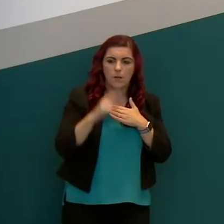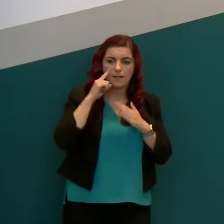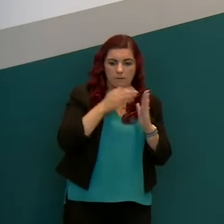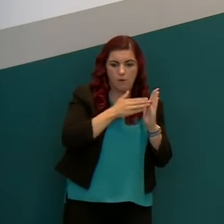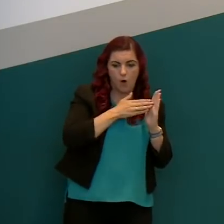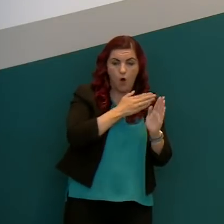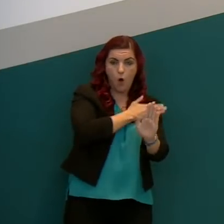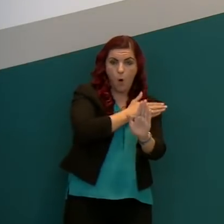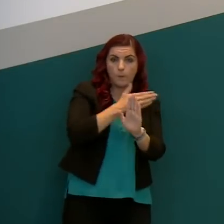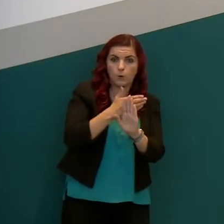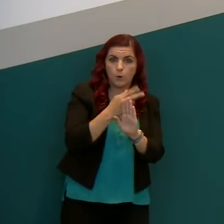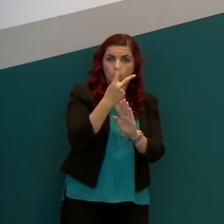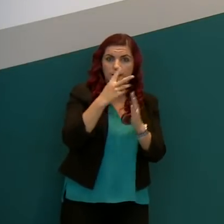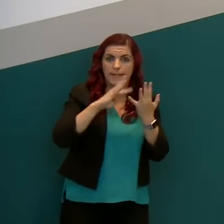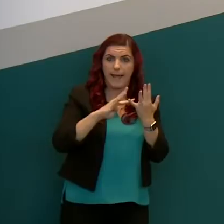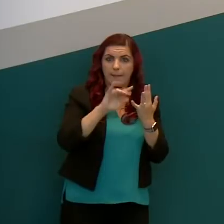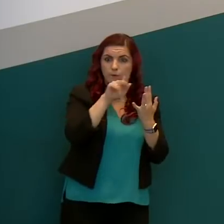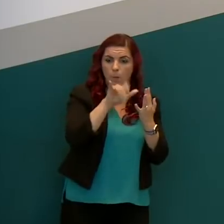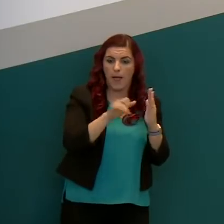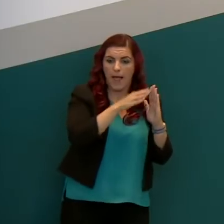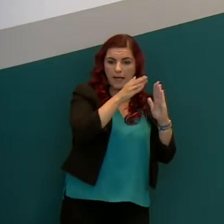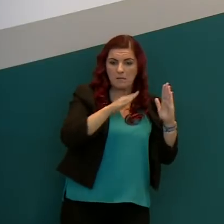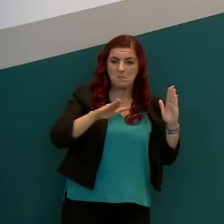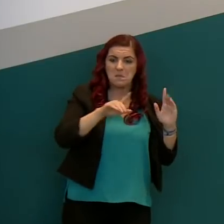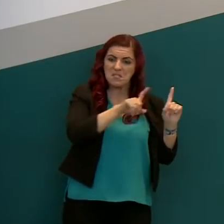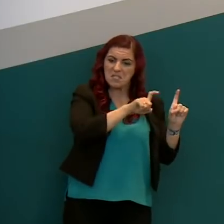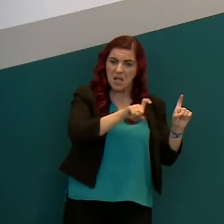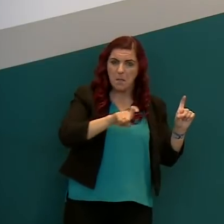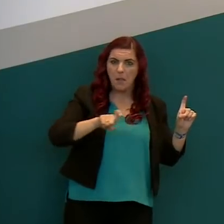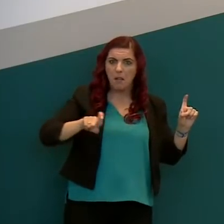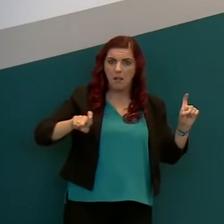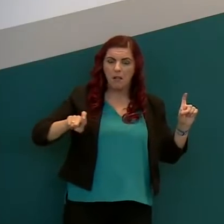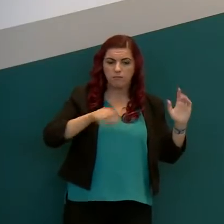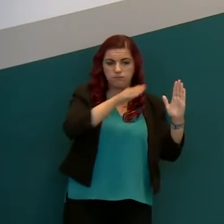of July, we were very stable at typically